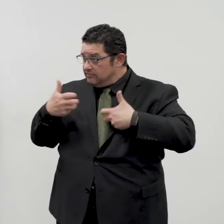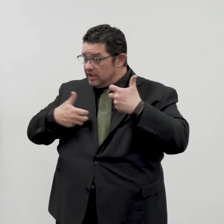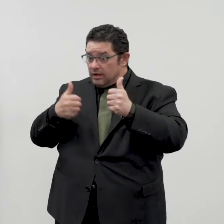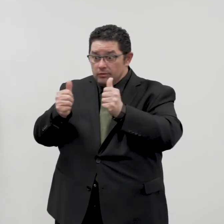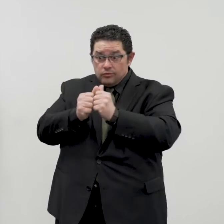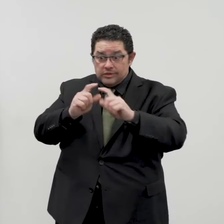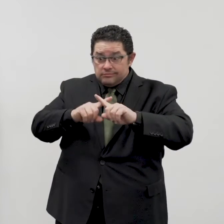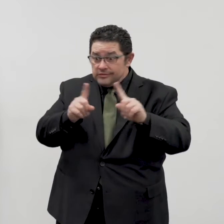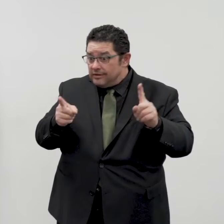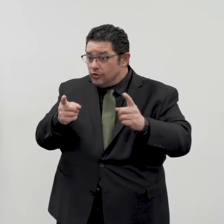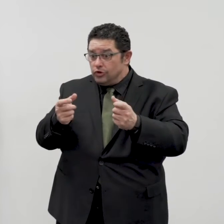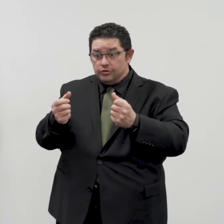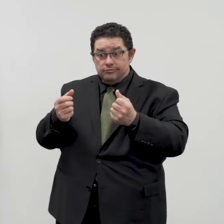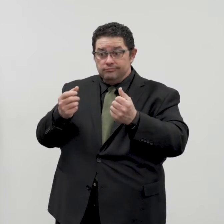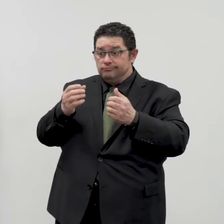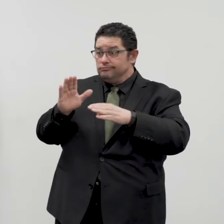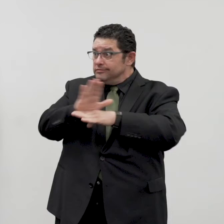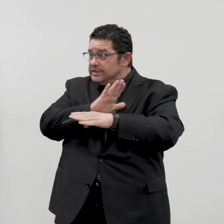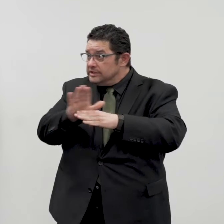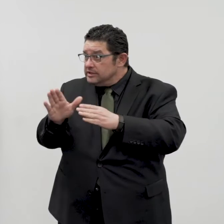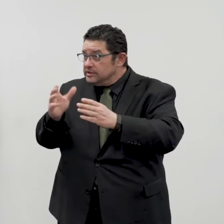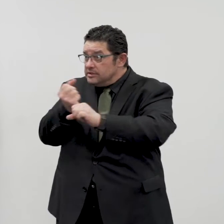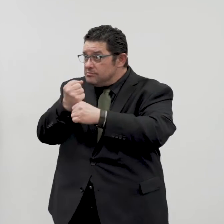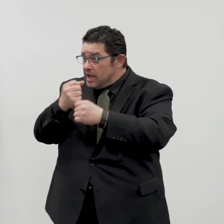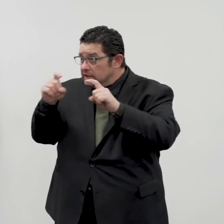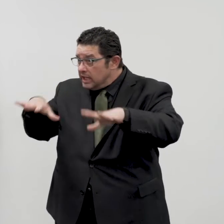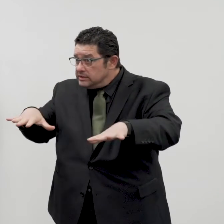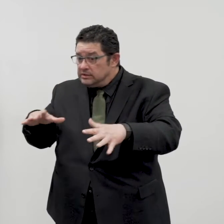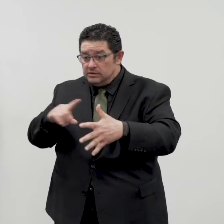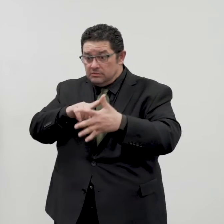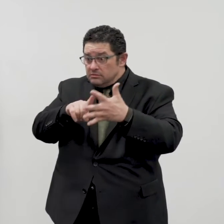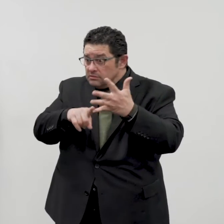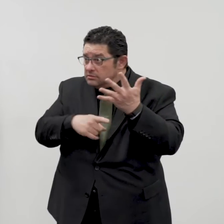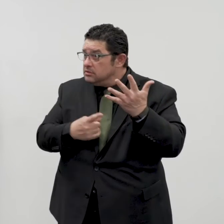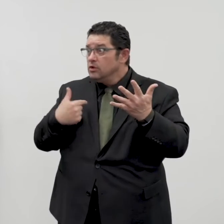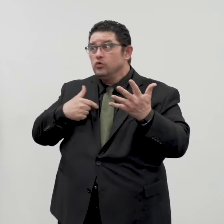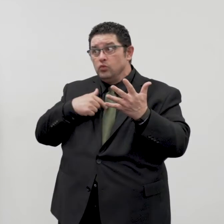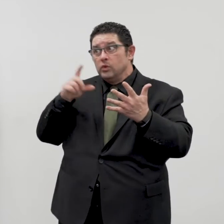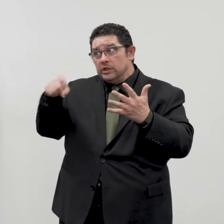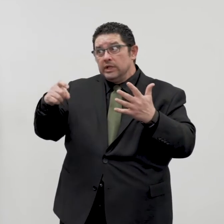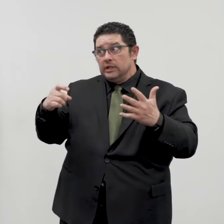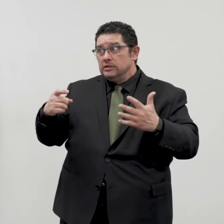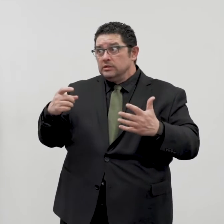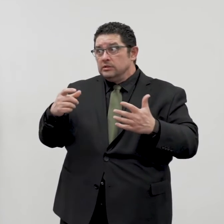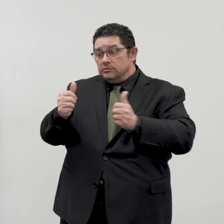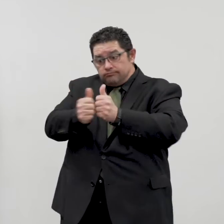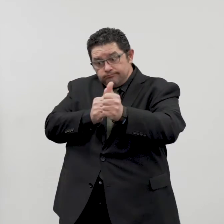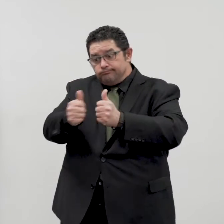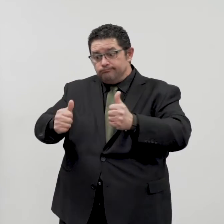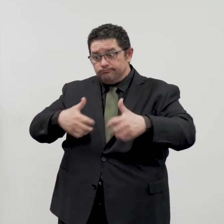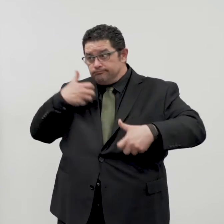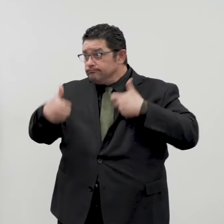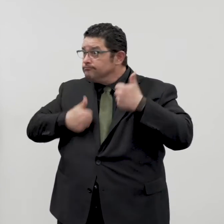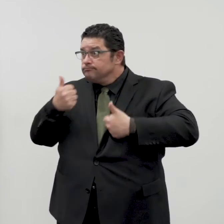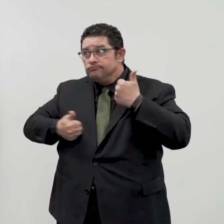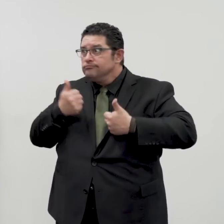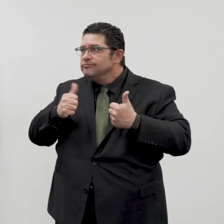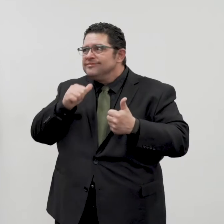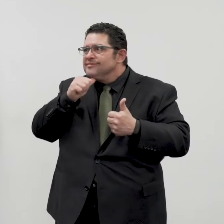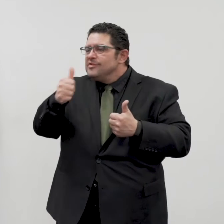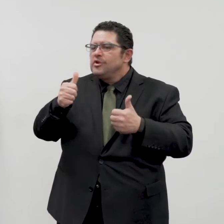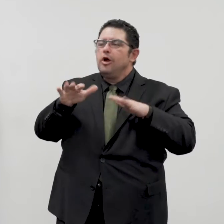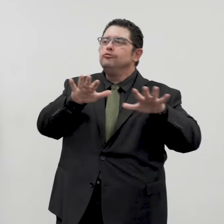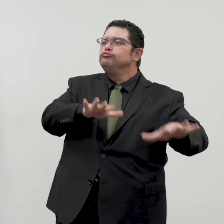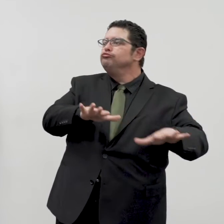through different supply chains. We need to have some very aggressive competition in this space. This is not something that we approach leisurely. This